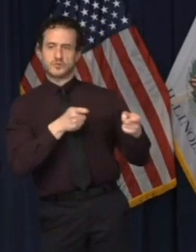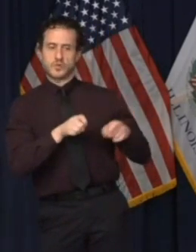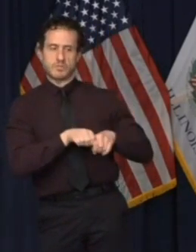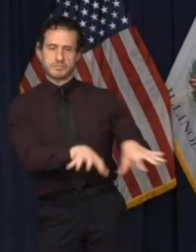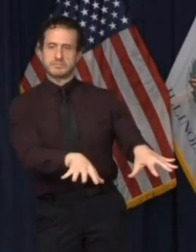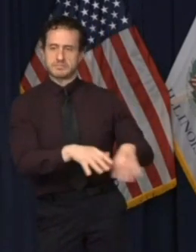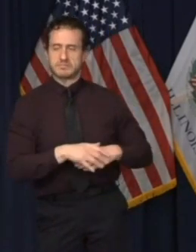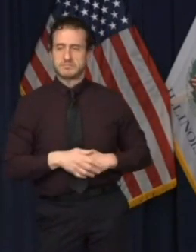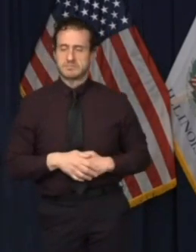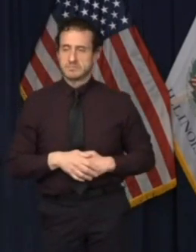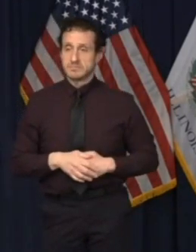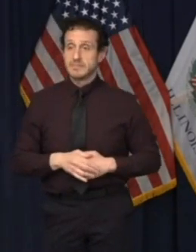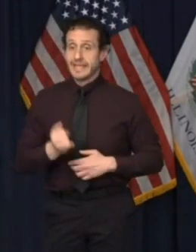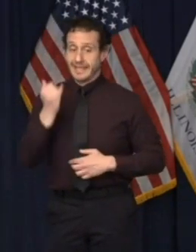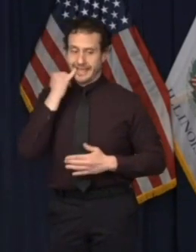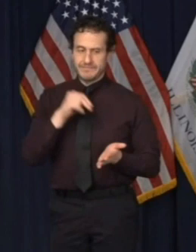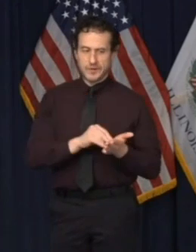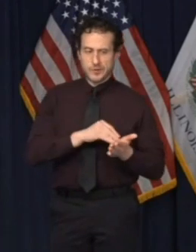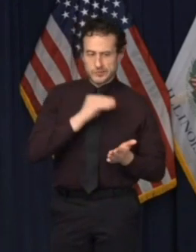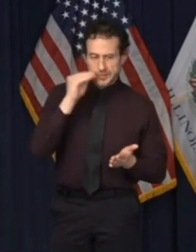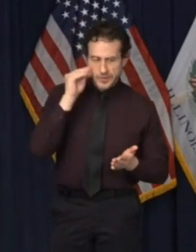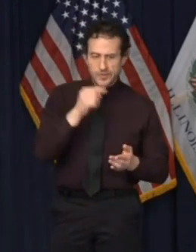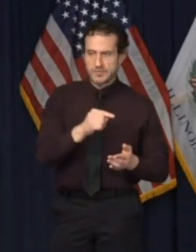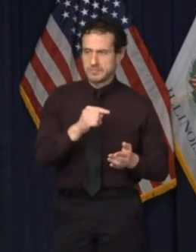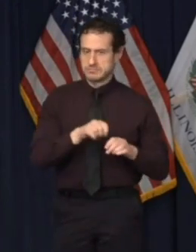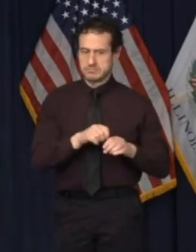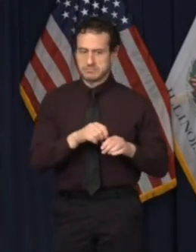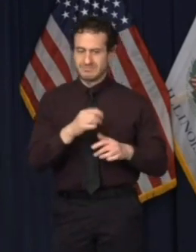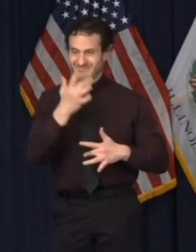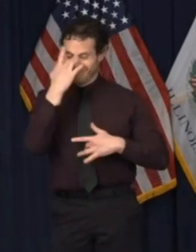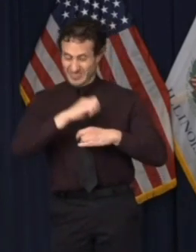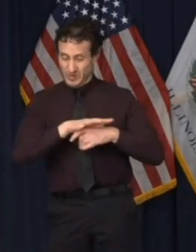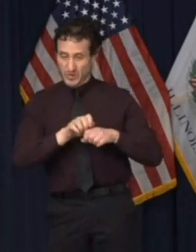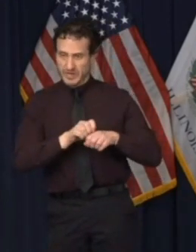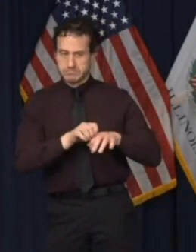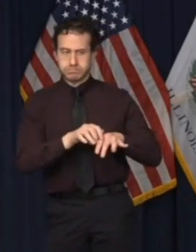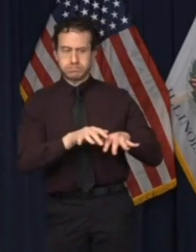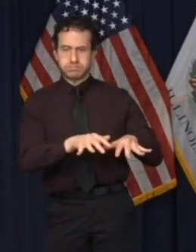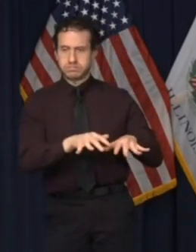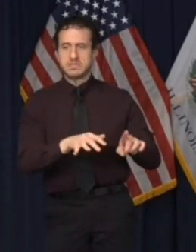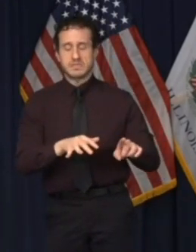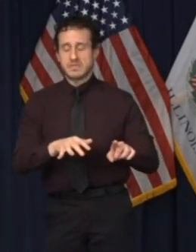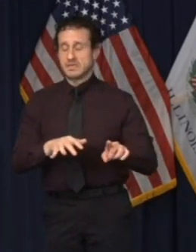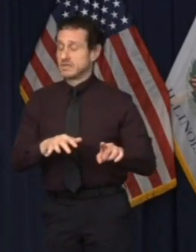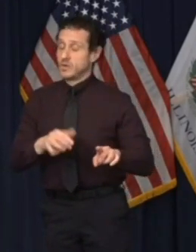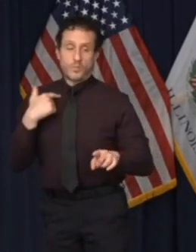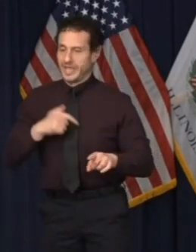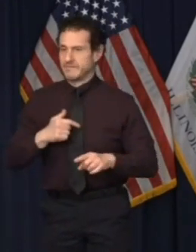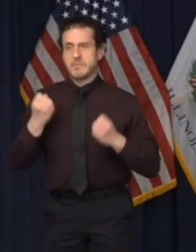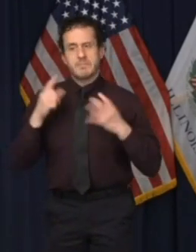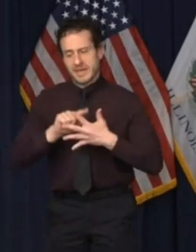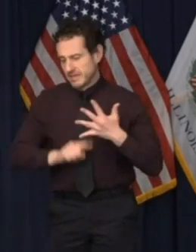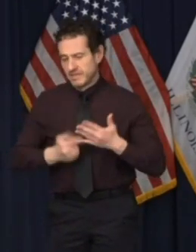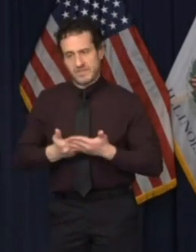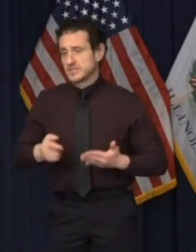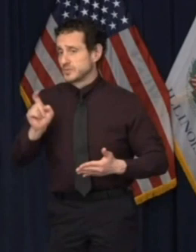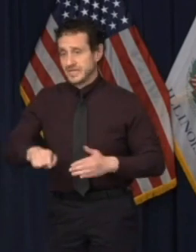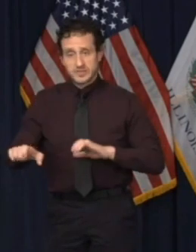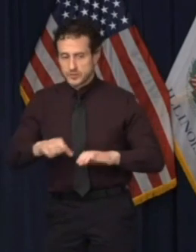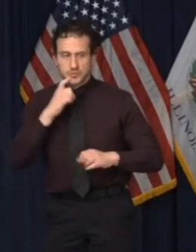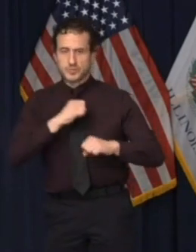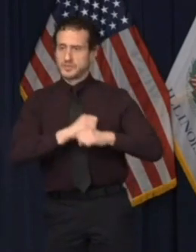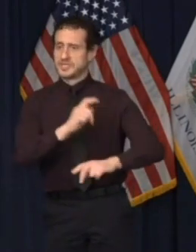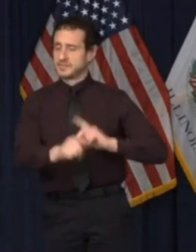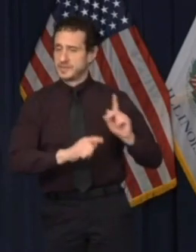facility, there's so much to do all at once, and the expertise doesn't always exist on the ground at these homes every day.